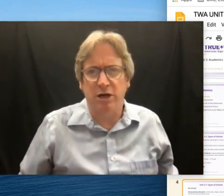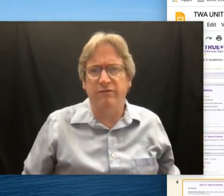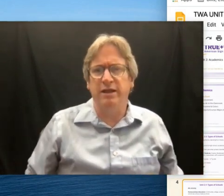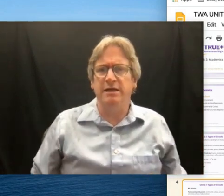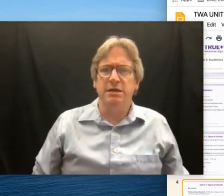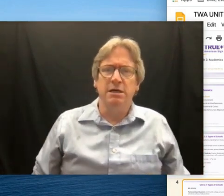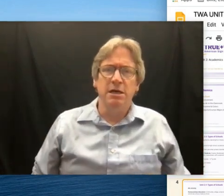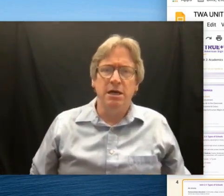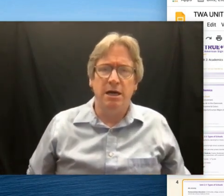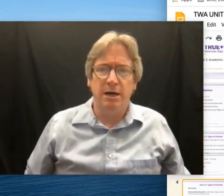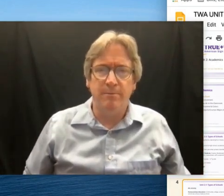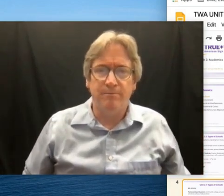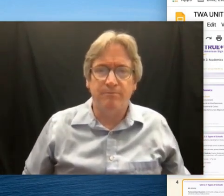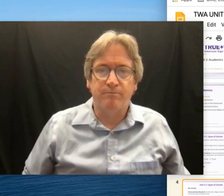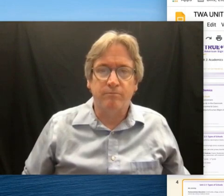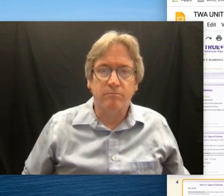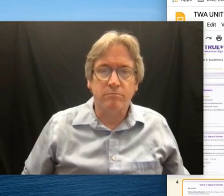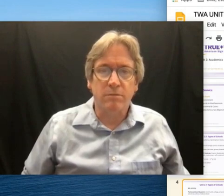a snapshot for that.